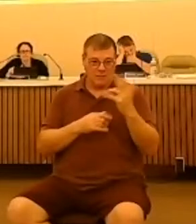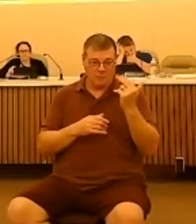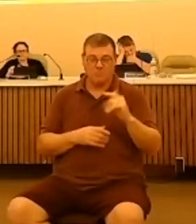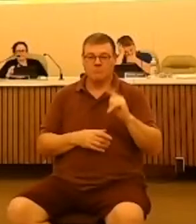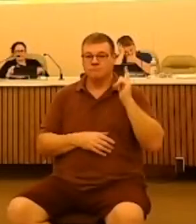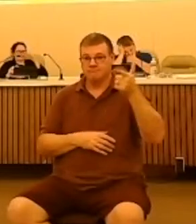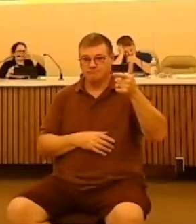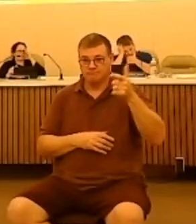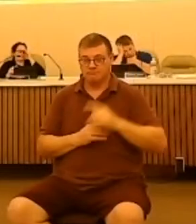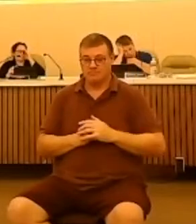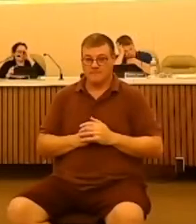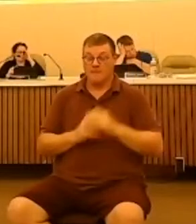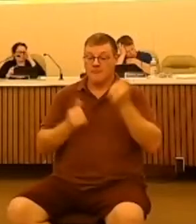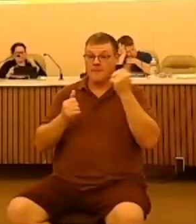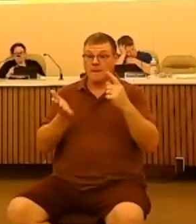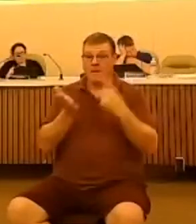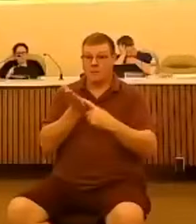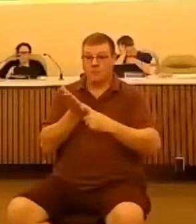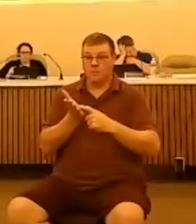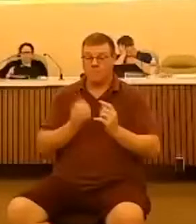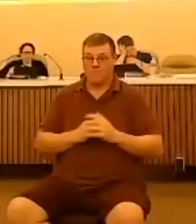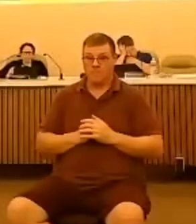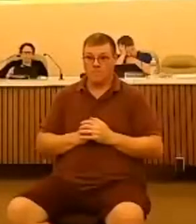Second. Any discussion?